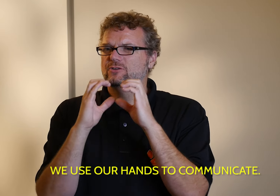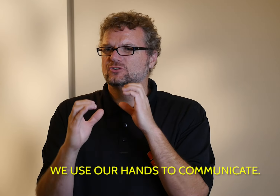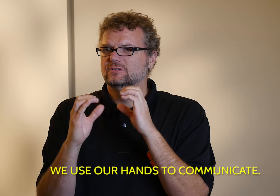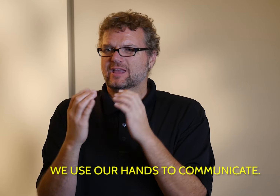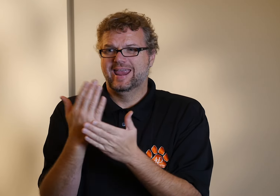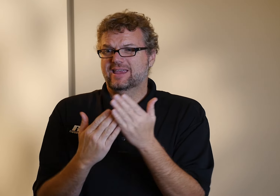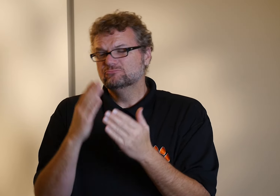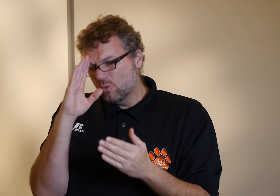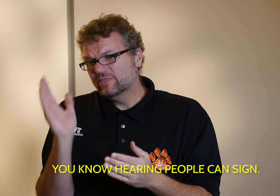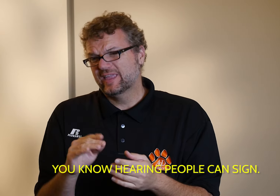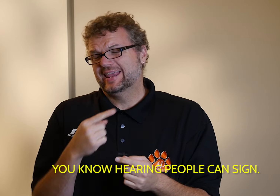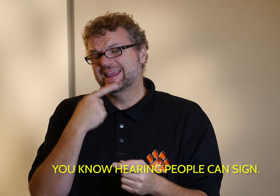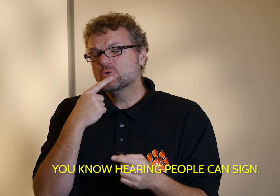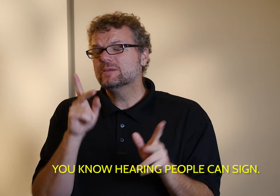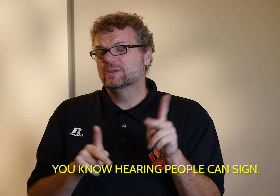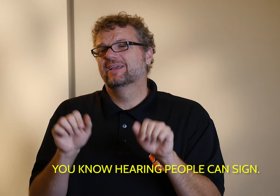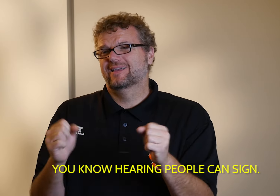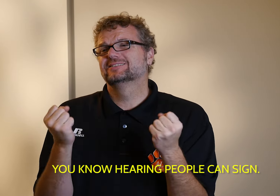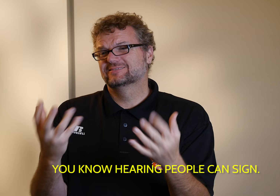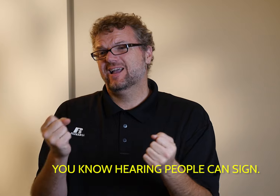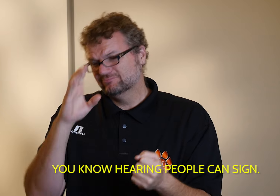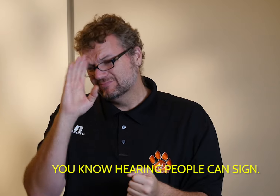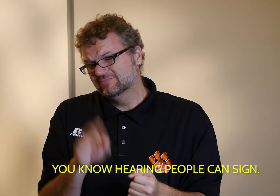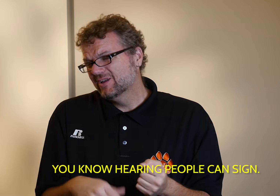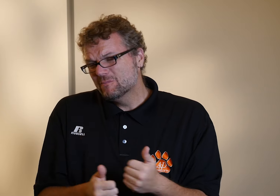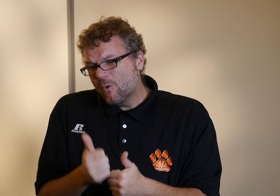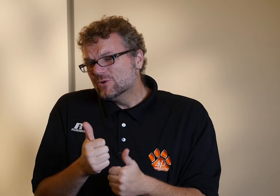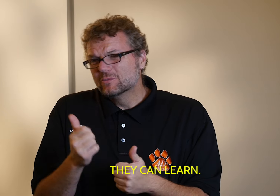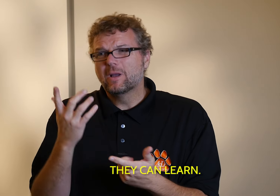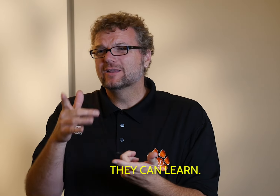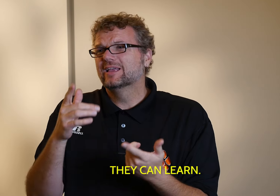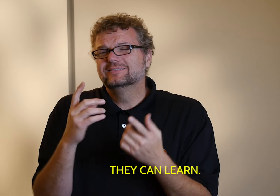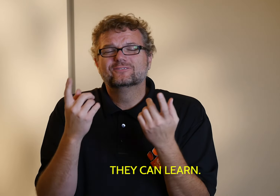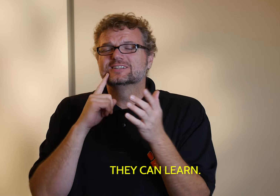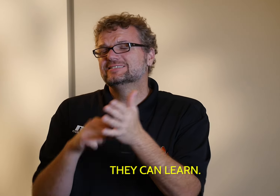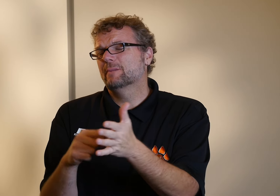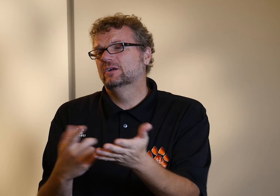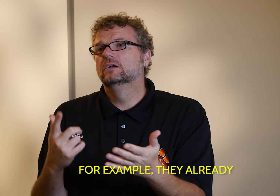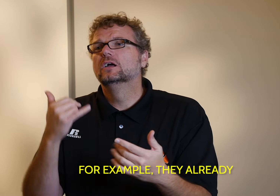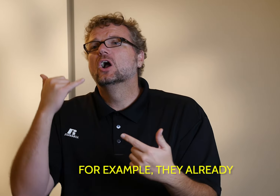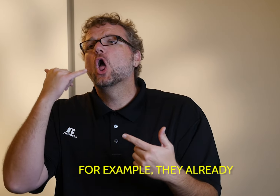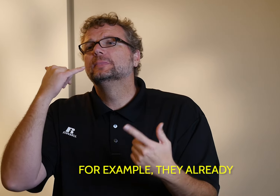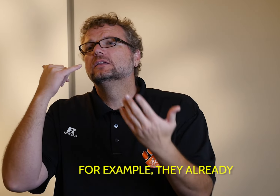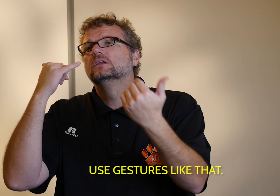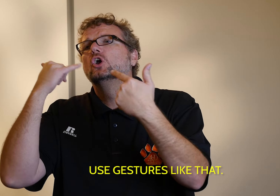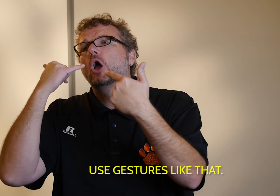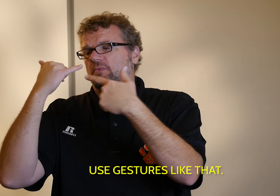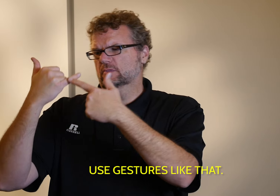communicate. And you know, hearing people can sign. They can learn. For example, they already use gestures